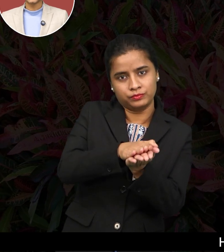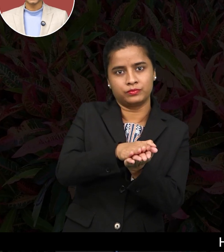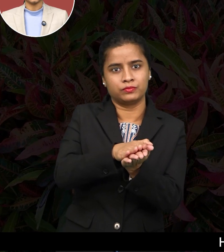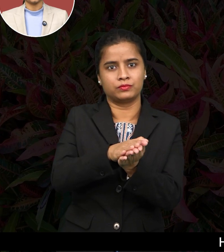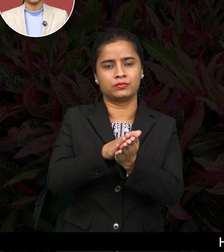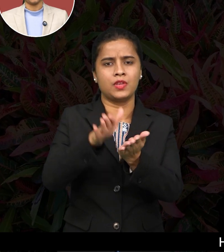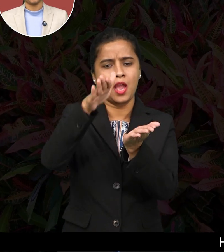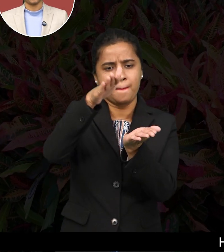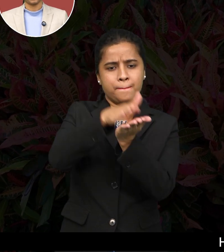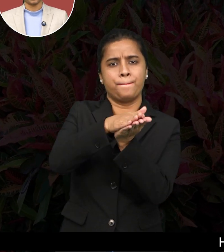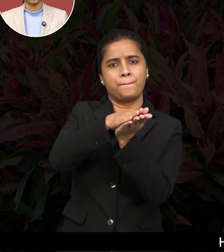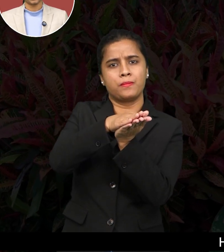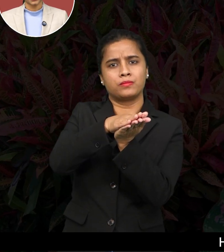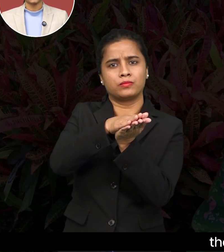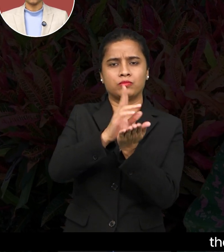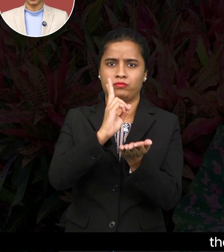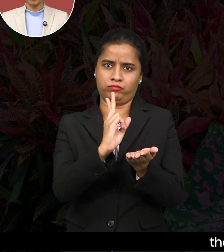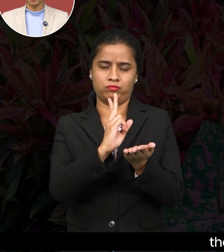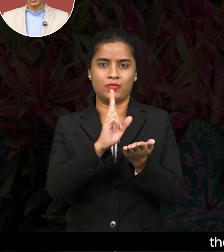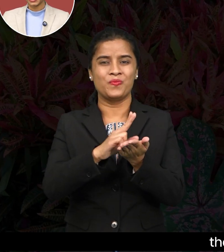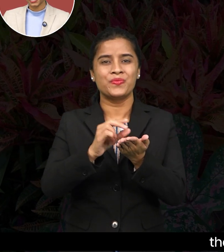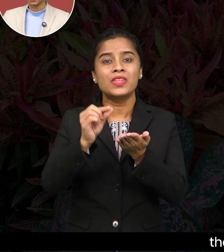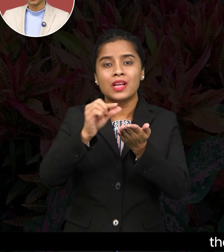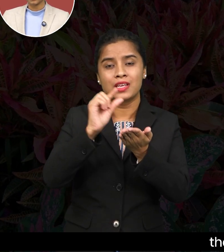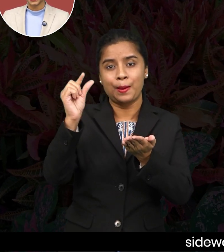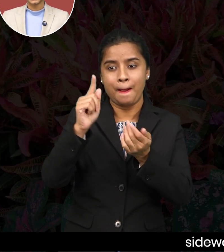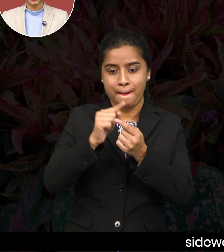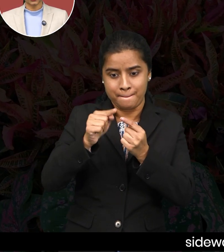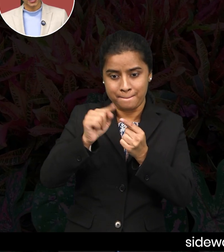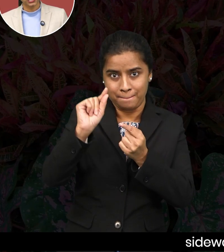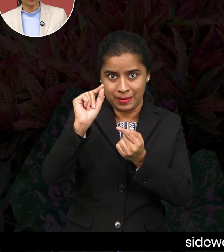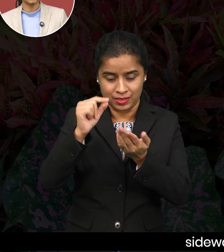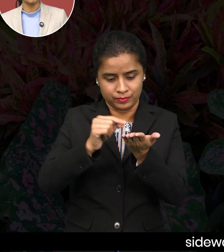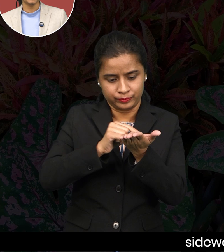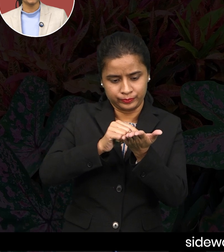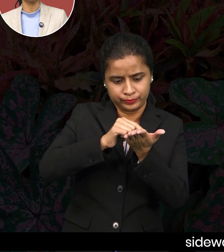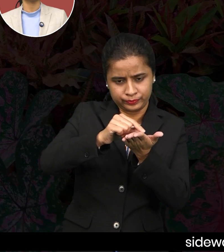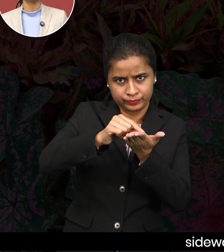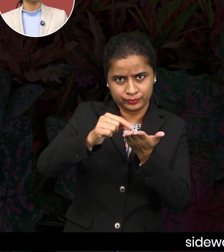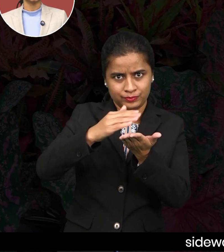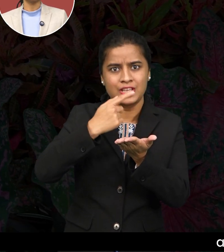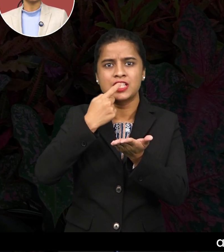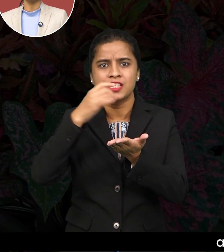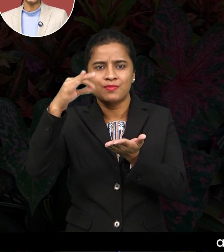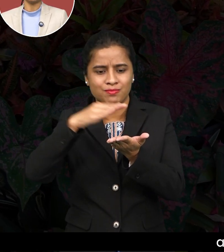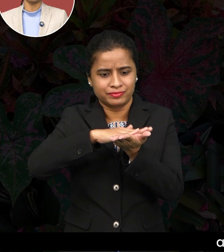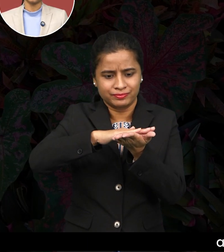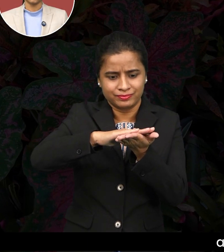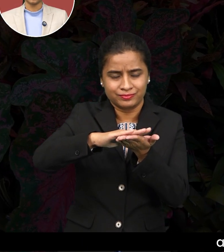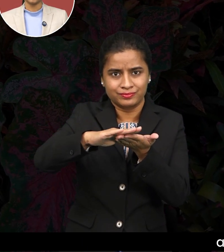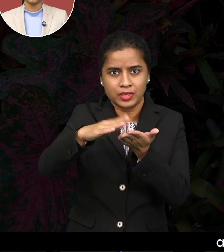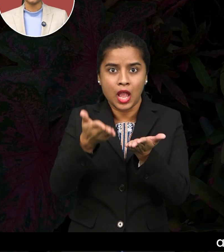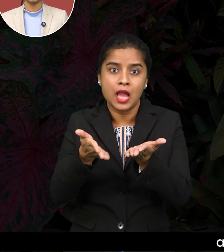Hold it steady. Then rub a pencil sideways over the paper above the